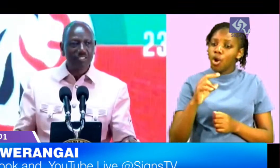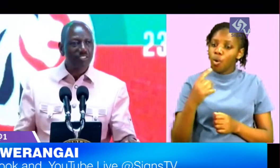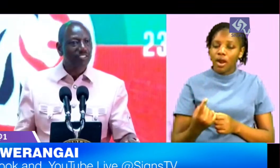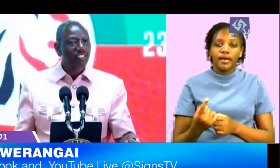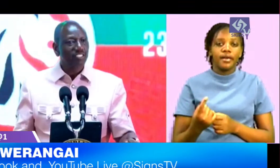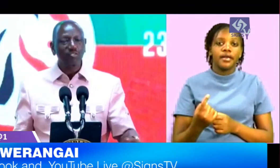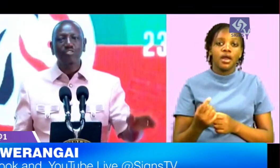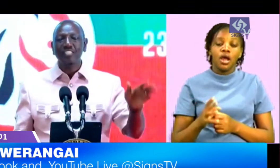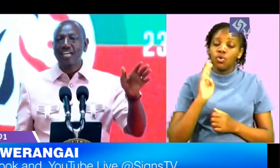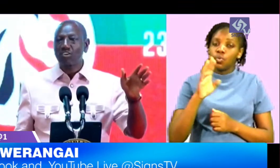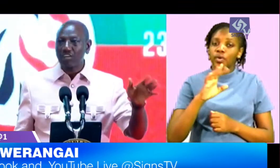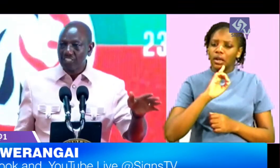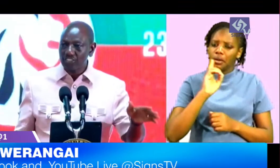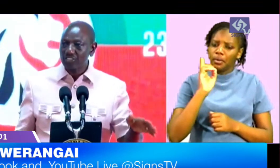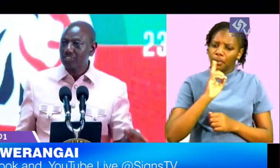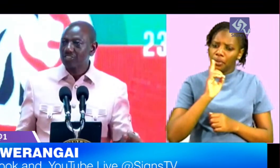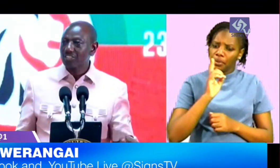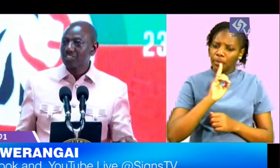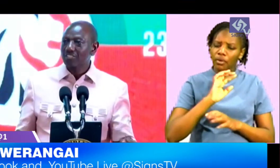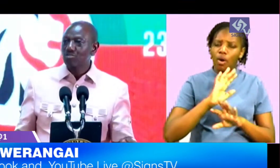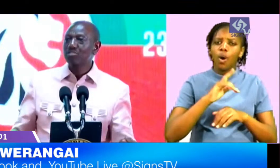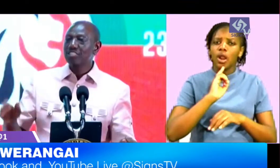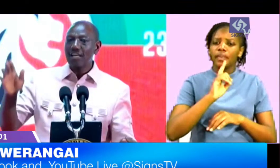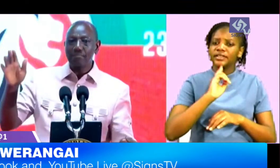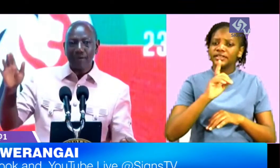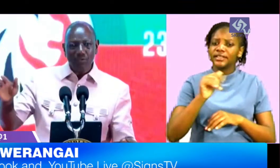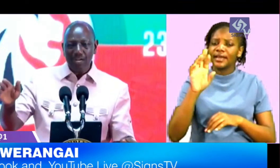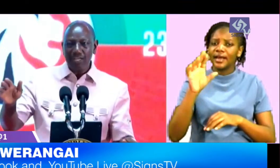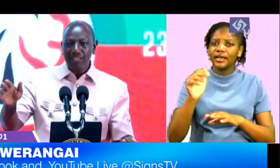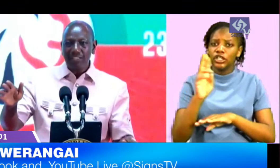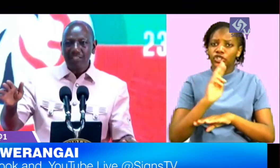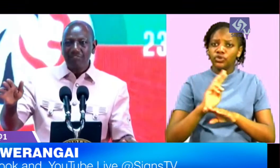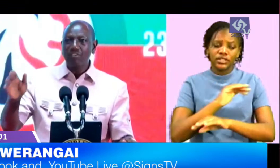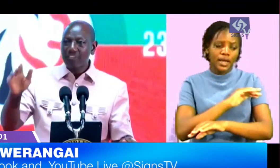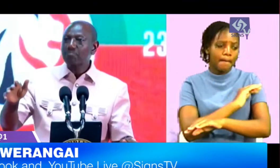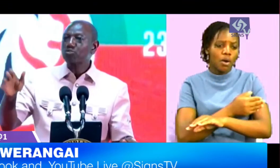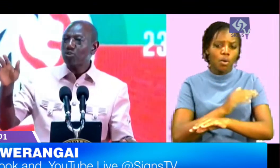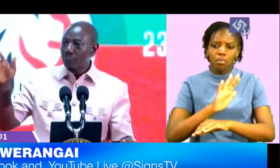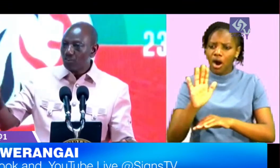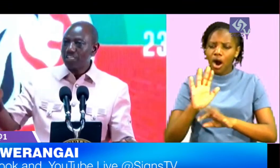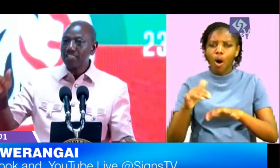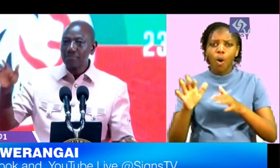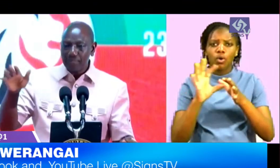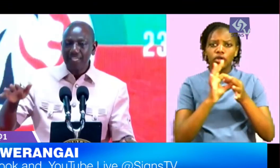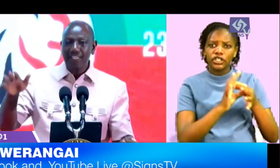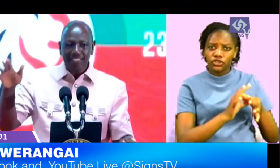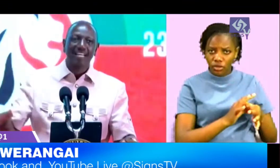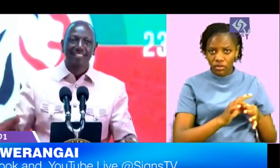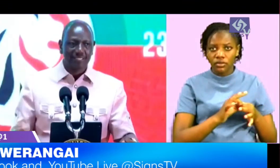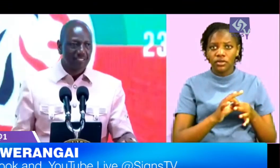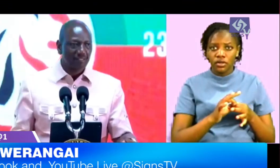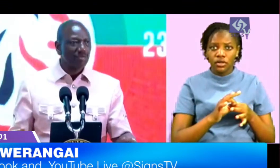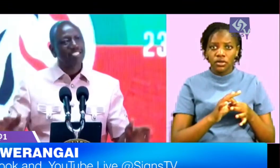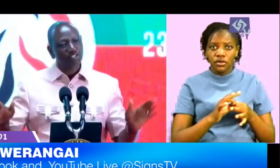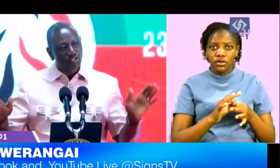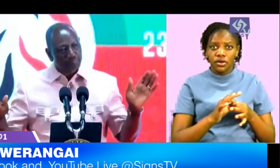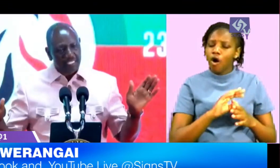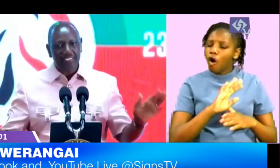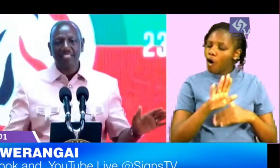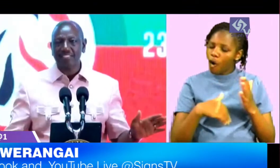positions, using their connections, using their power for them to avoid paying tax. We must all pay tax.